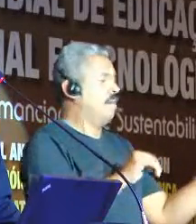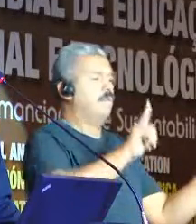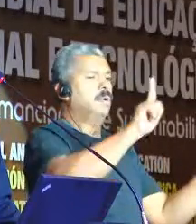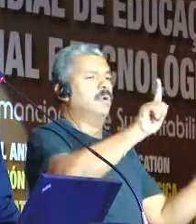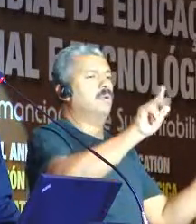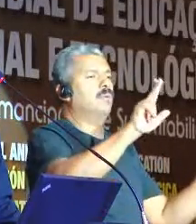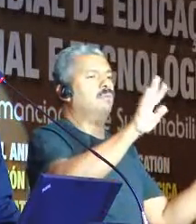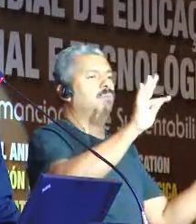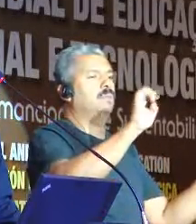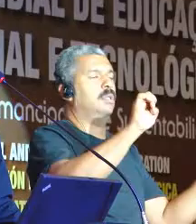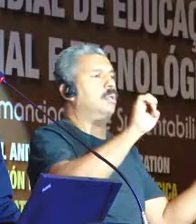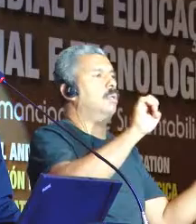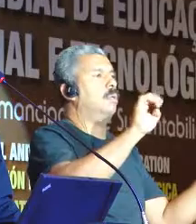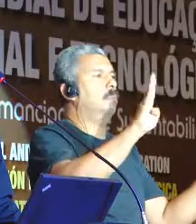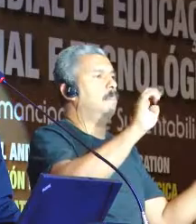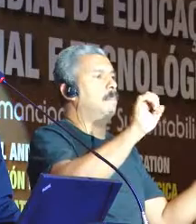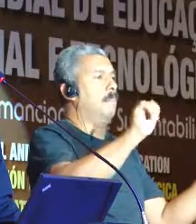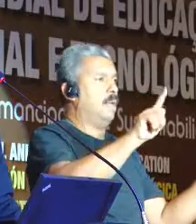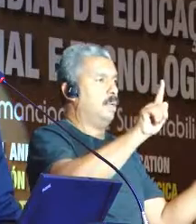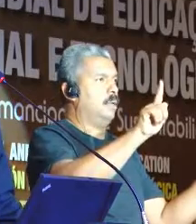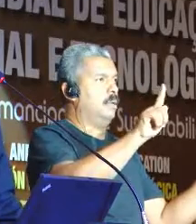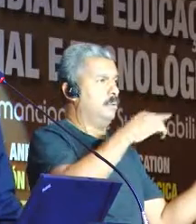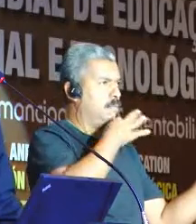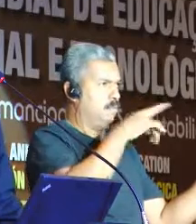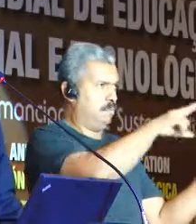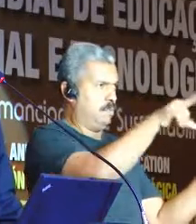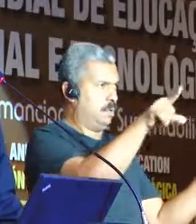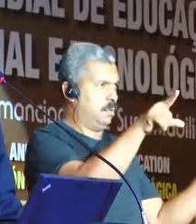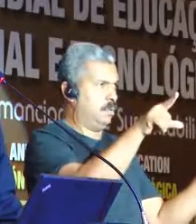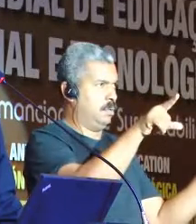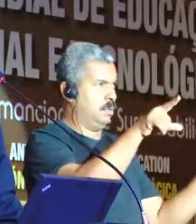No, hardly anybody.